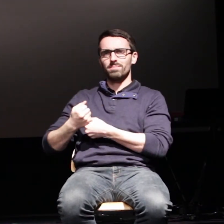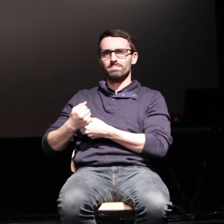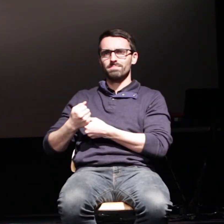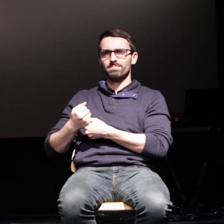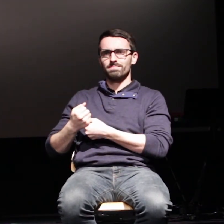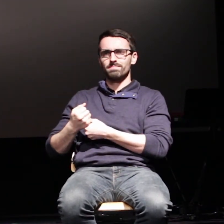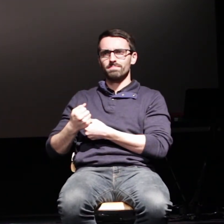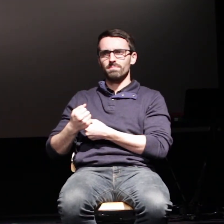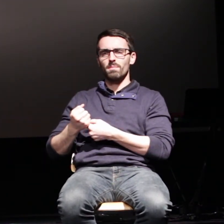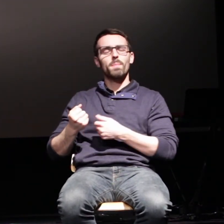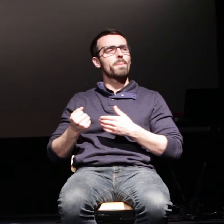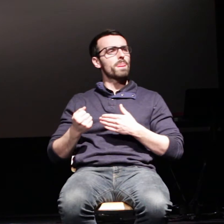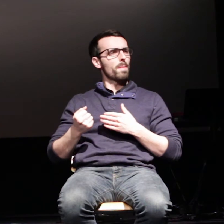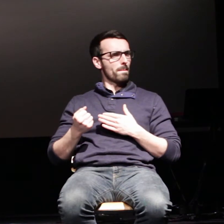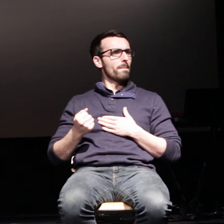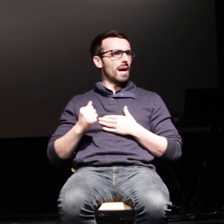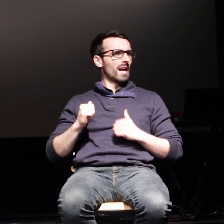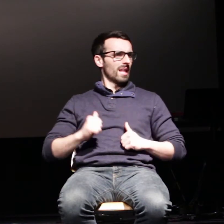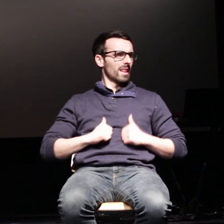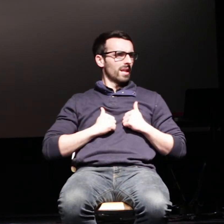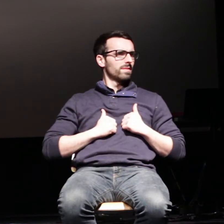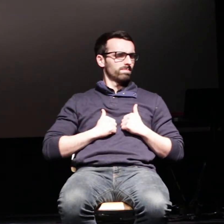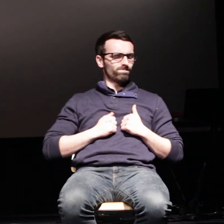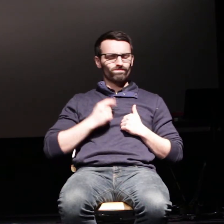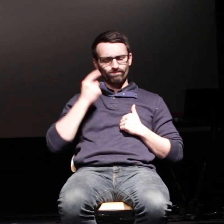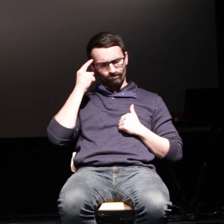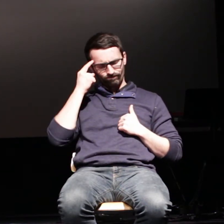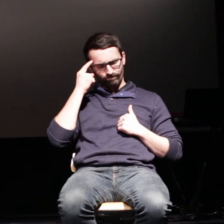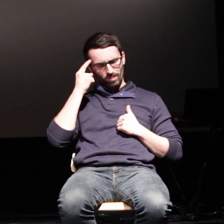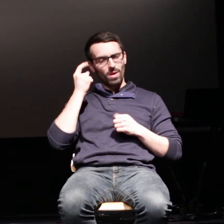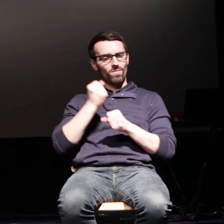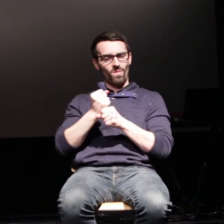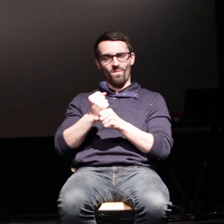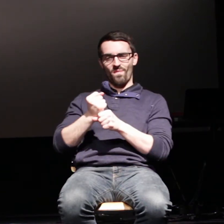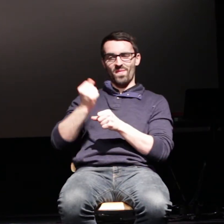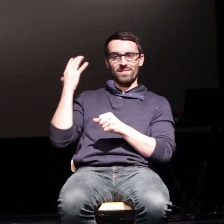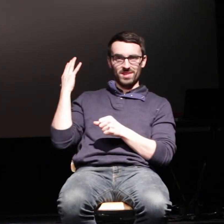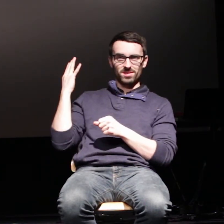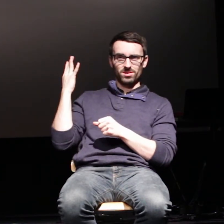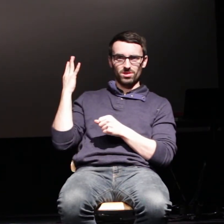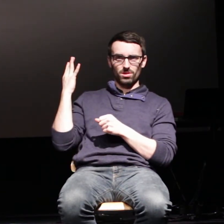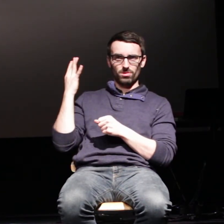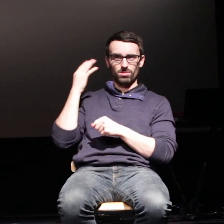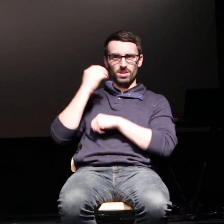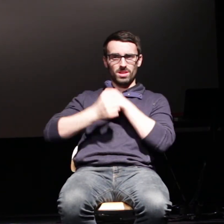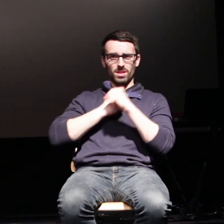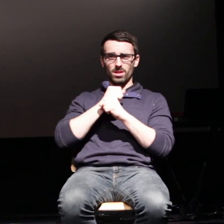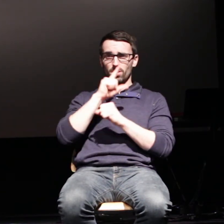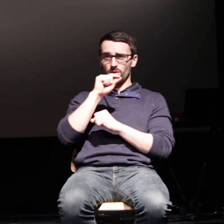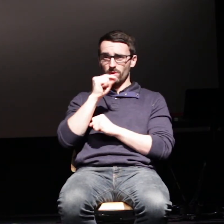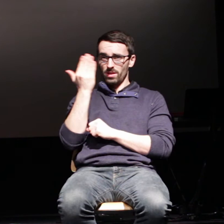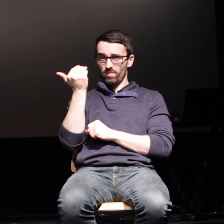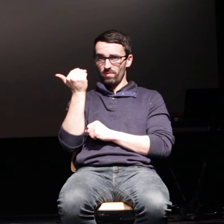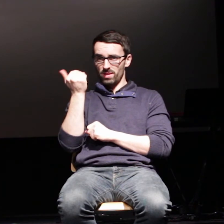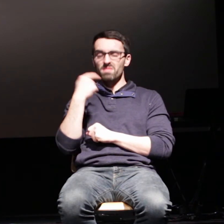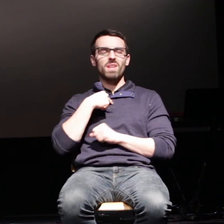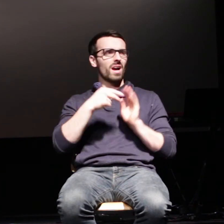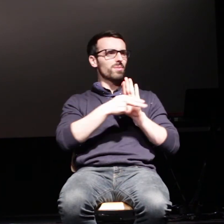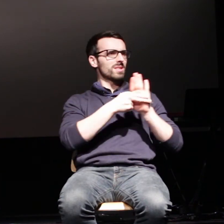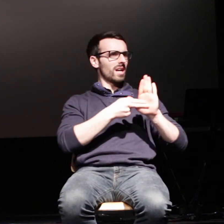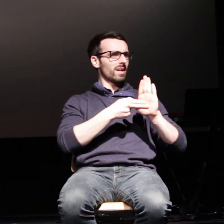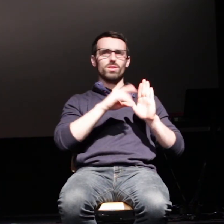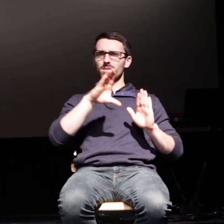about my own life. 5 years ago in 2015, I was diagnosed with cancer. And it came out of the blue for